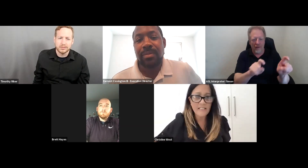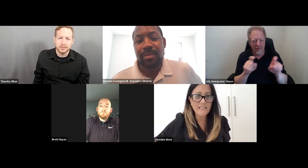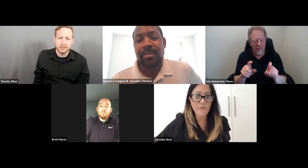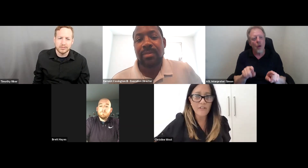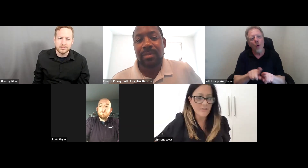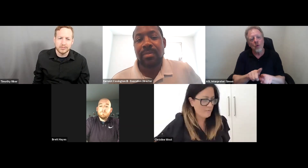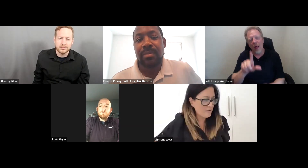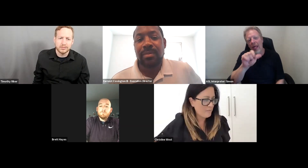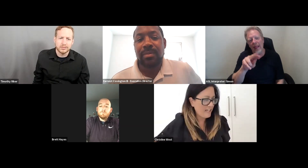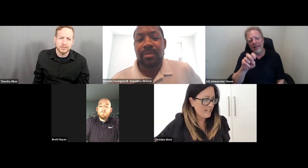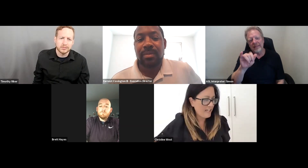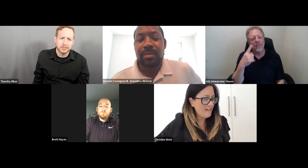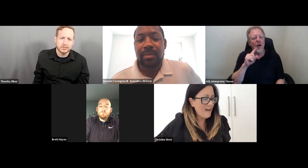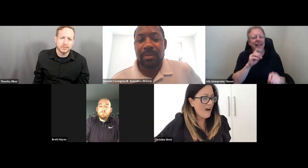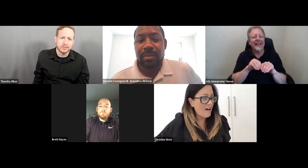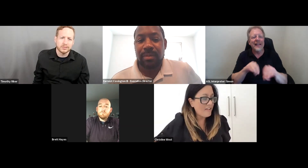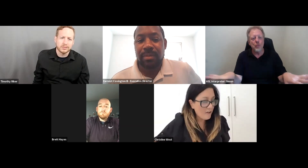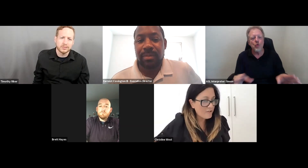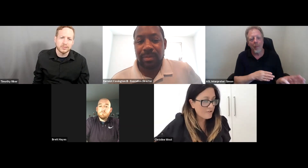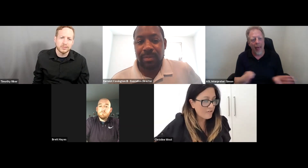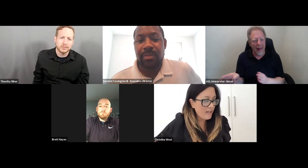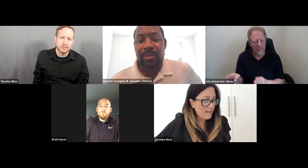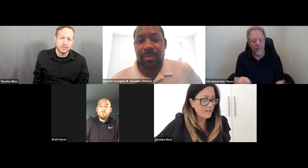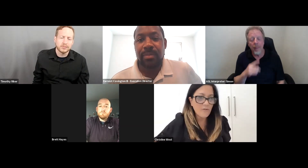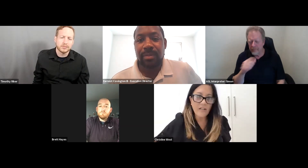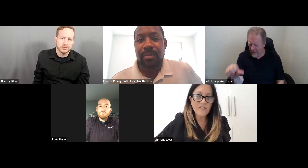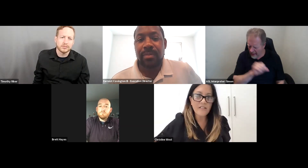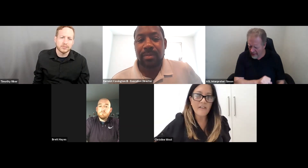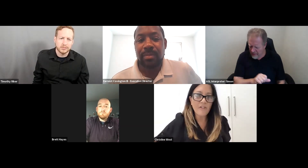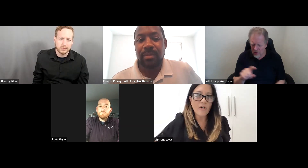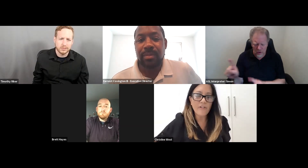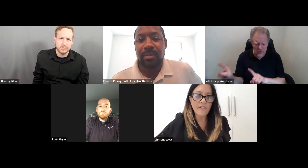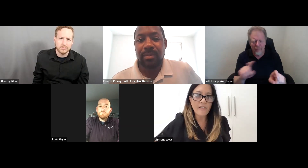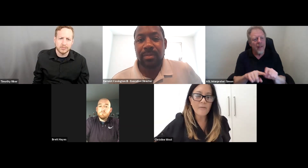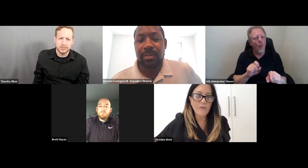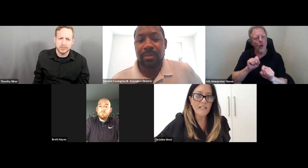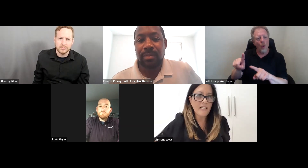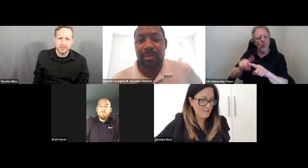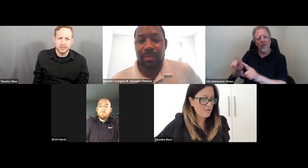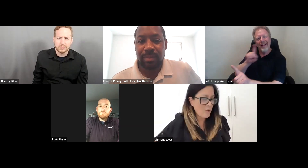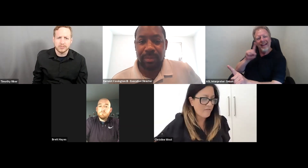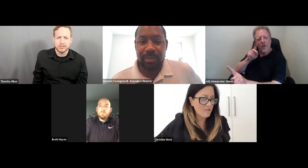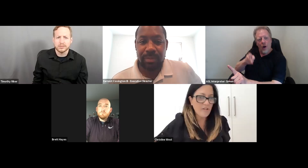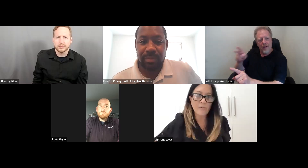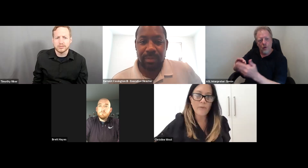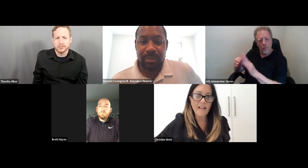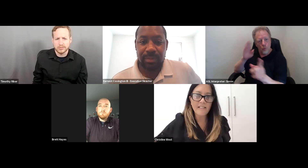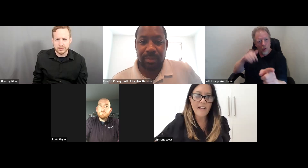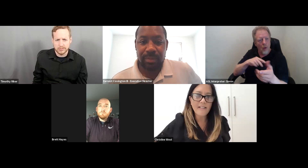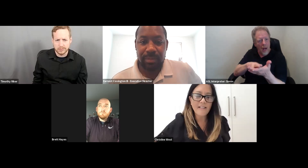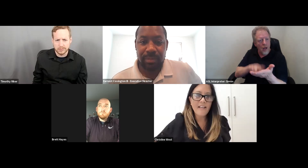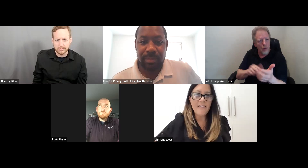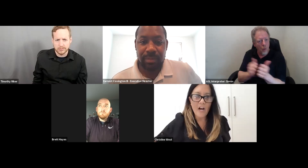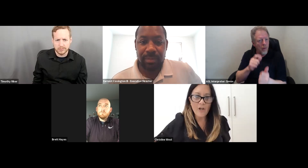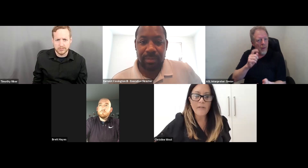also Lindsay for the distribution plan. The other survey that goes out to the deaf and hard of hearing community, as you know, we've contracted with